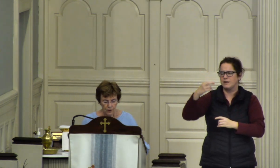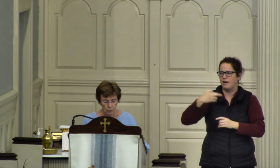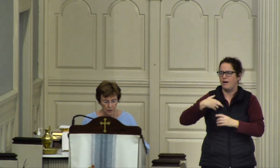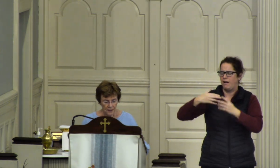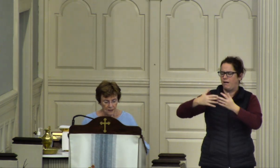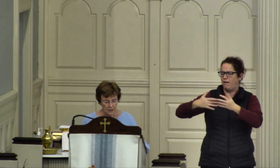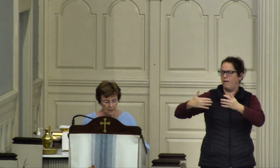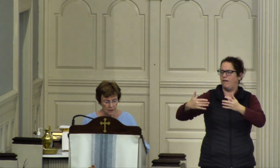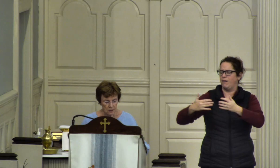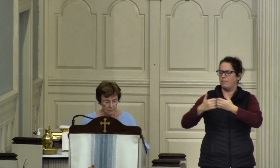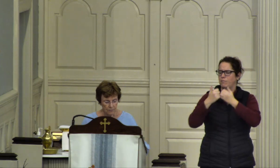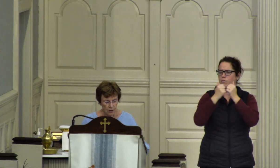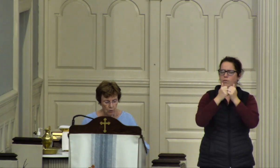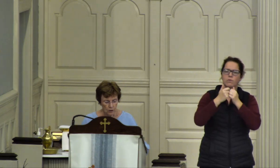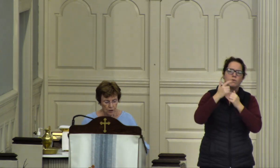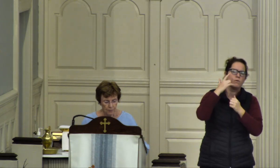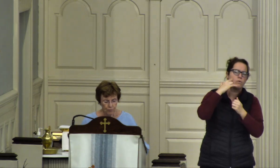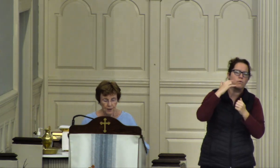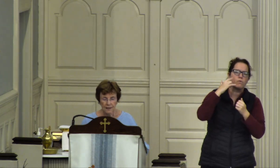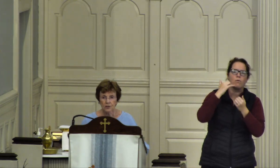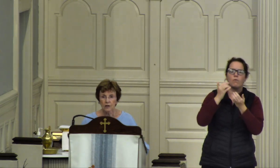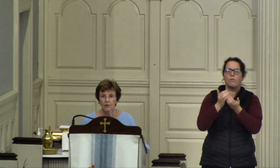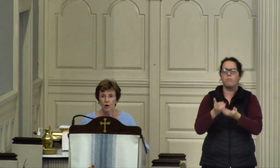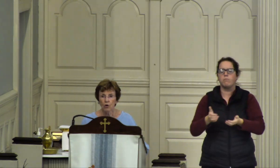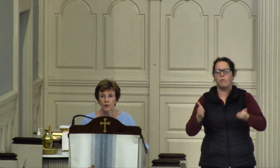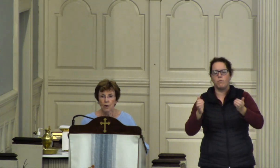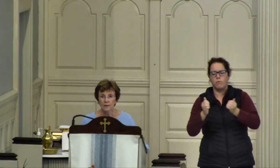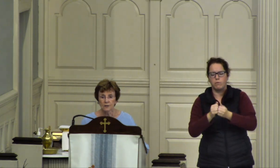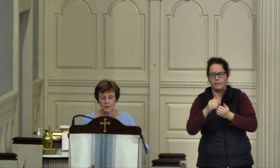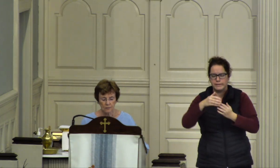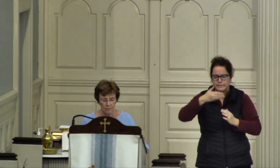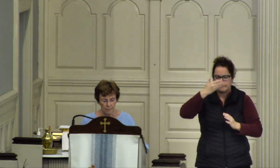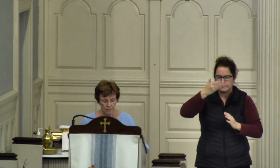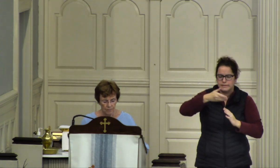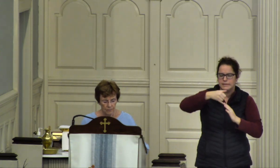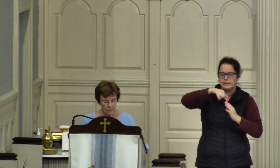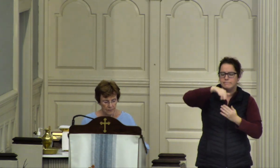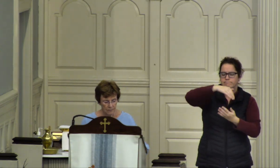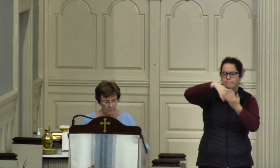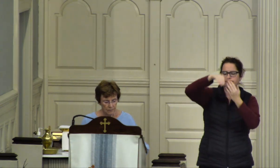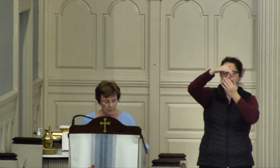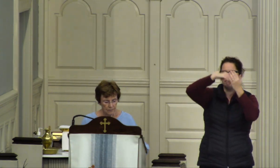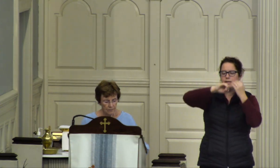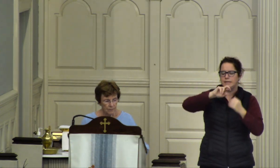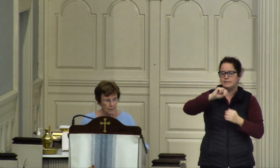filled with incense, which are the prayers of the holy ones.